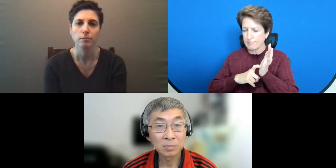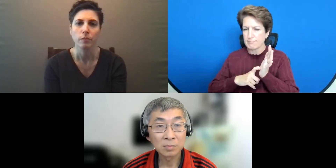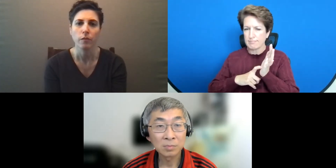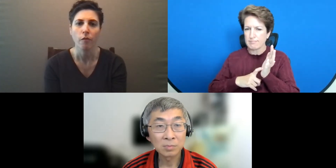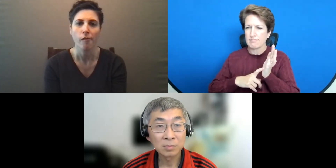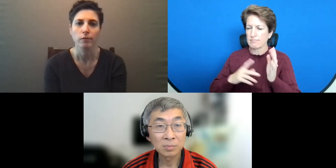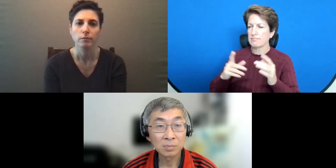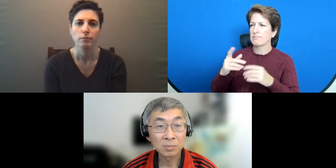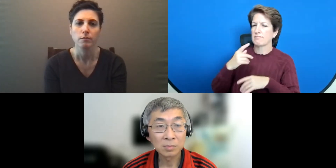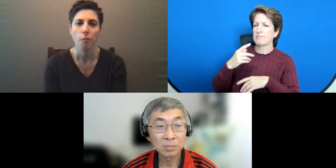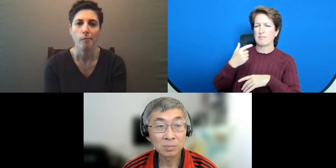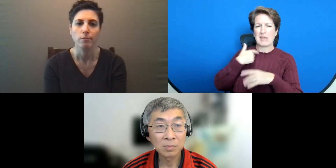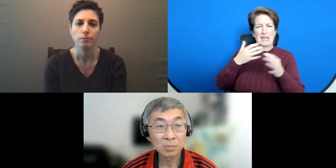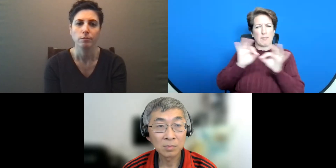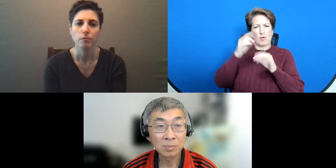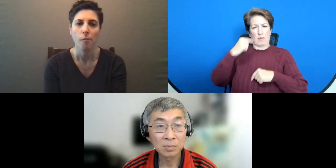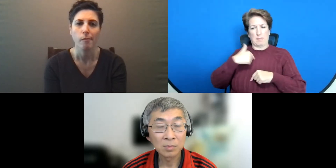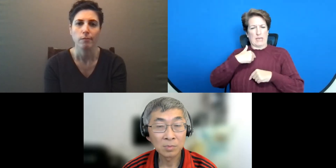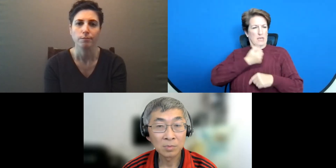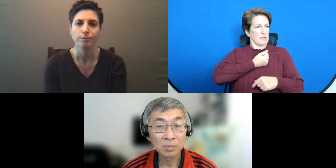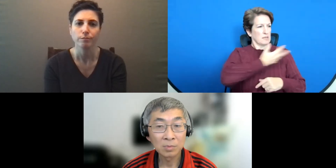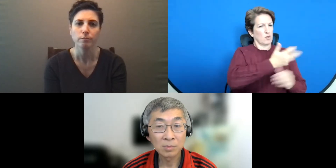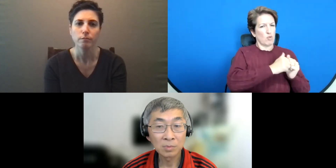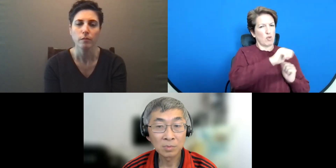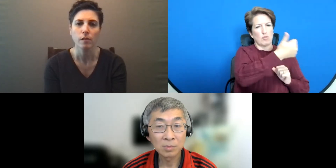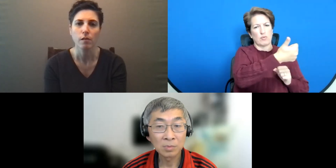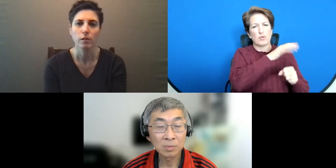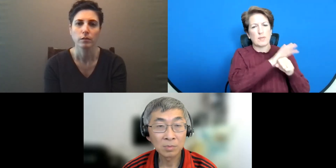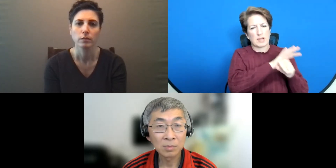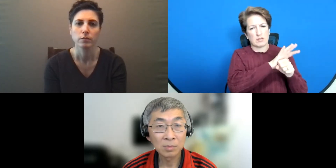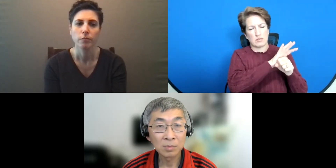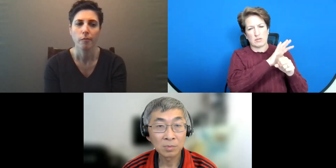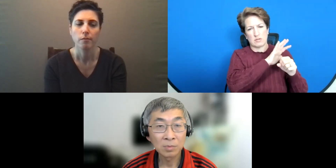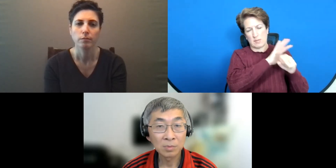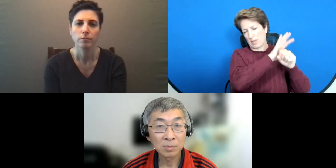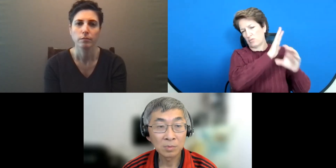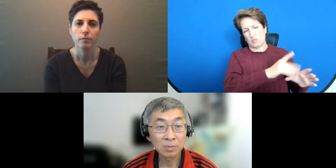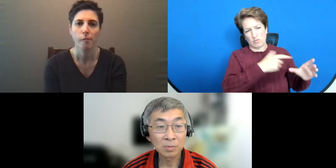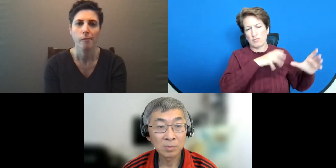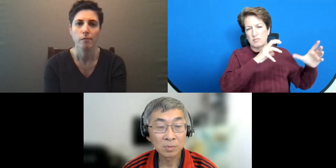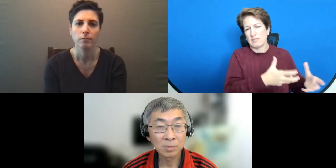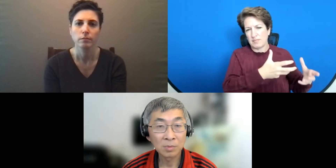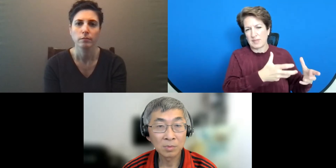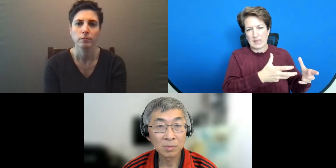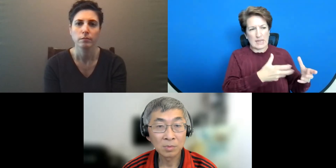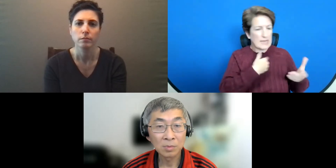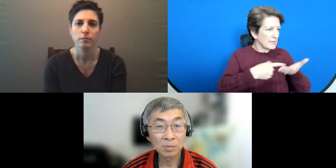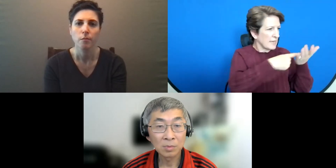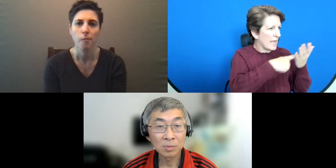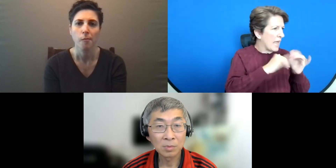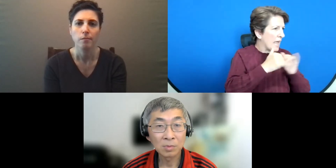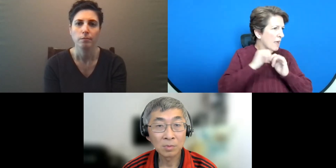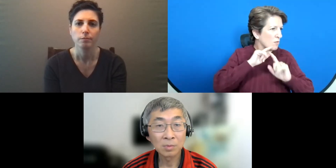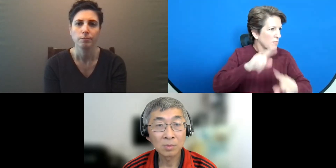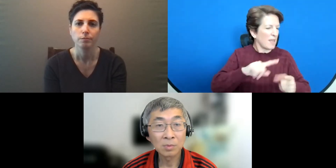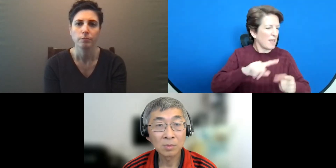can get together and share those ideas, because in this way we can support the community more and also help each